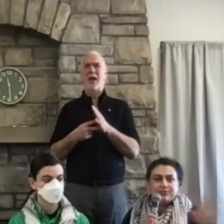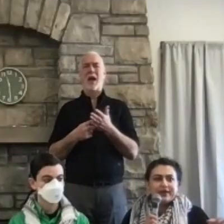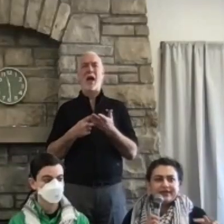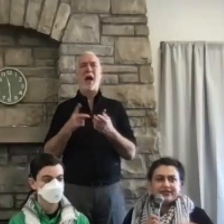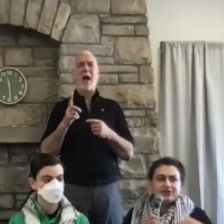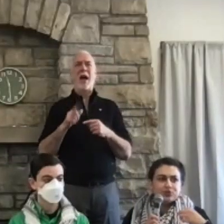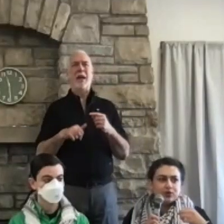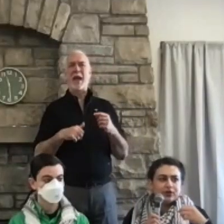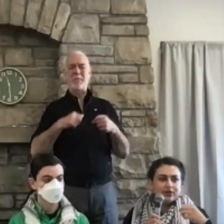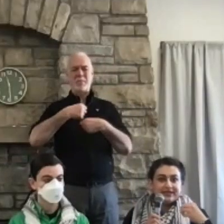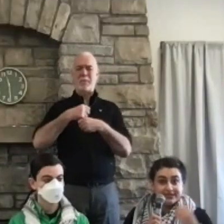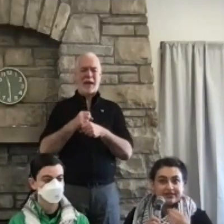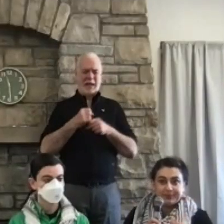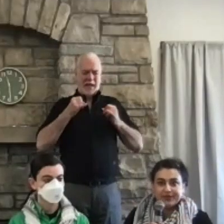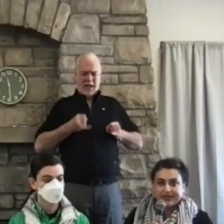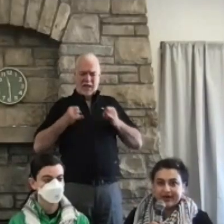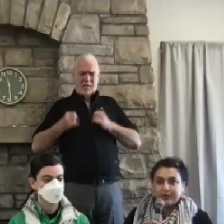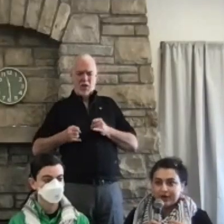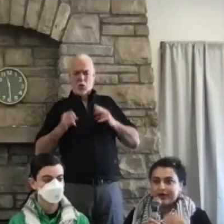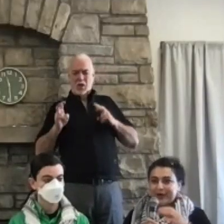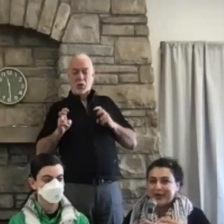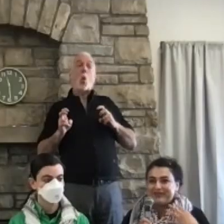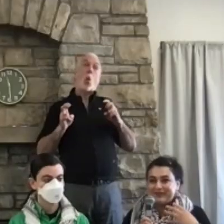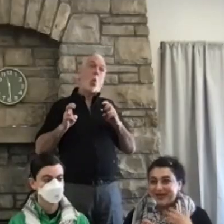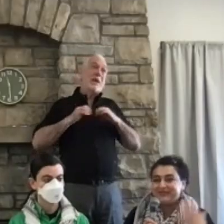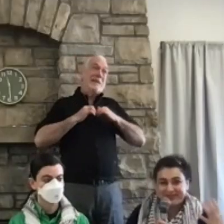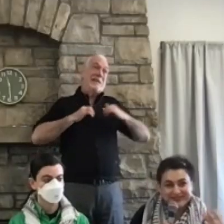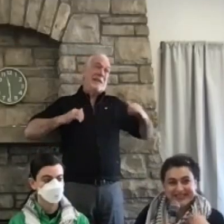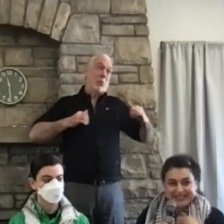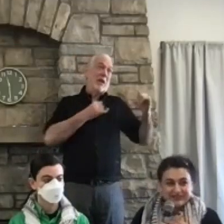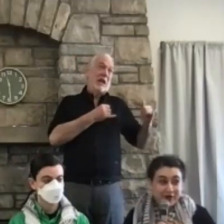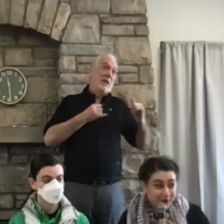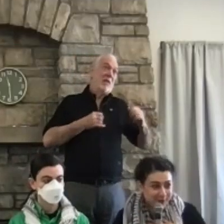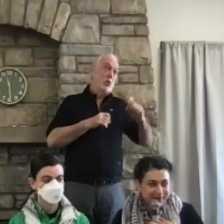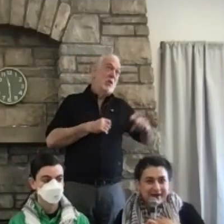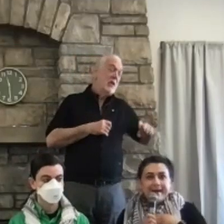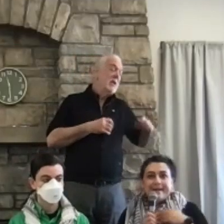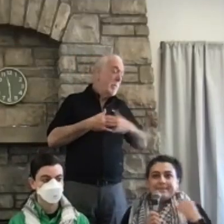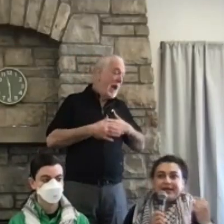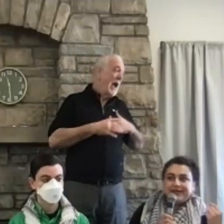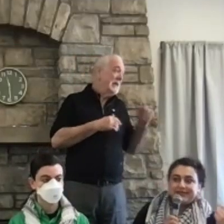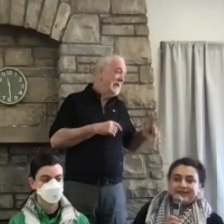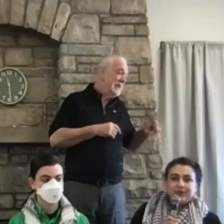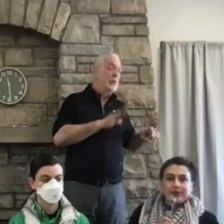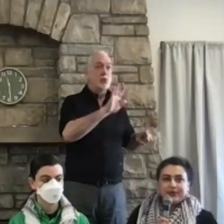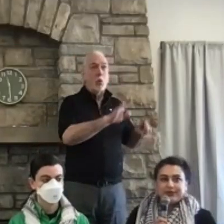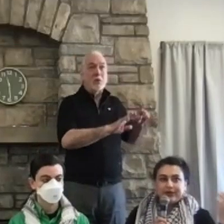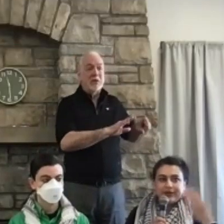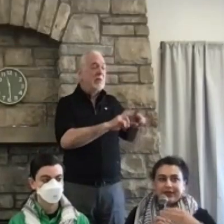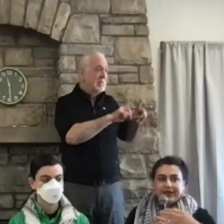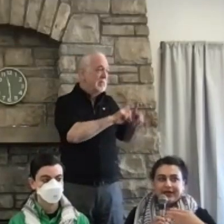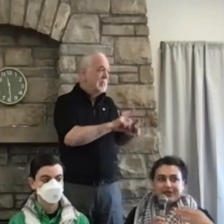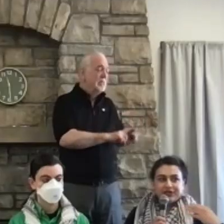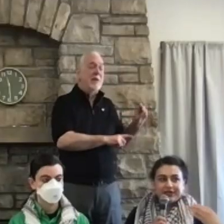Not to separate the individual needs of a person, right? We have specific needs of our own. But in order